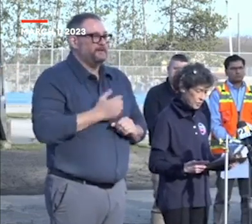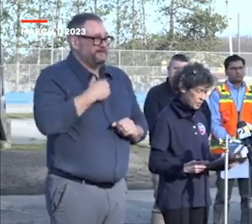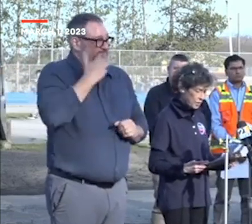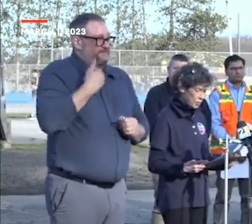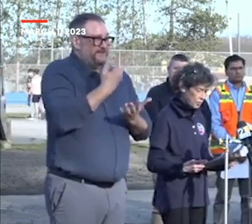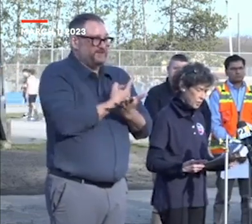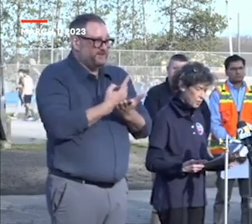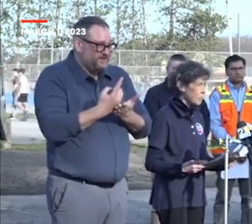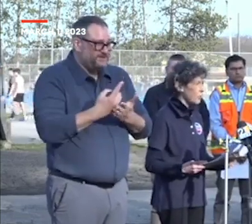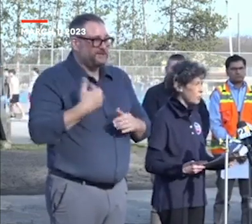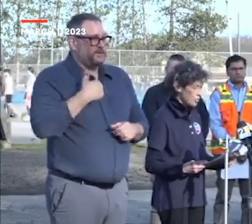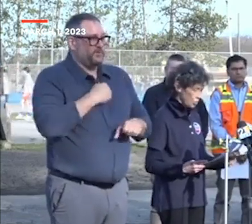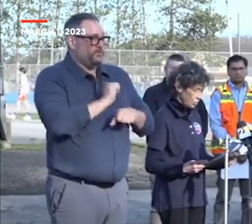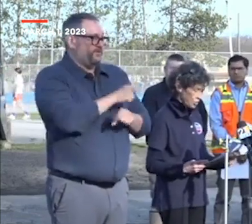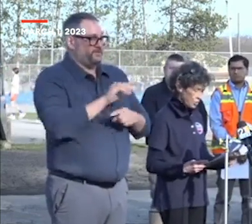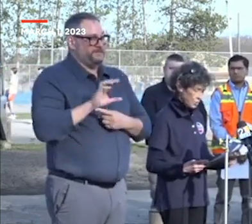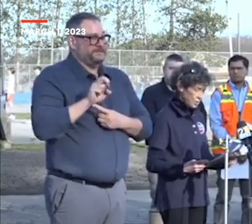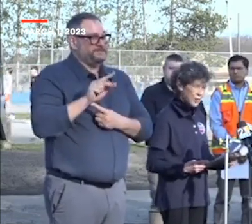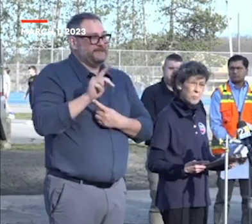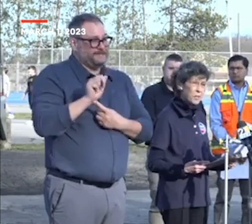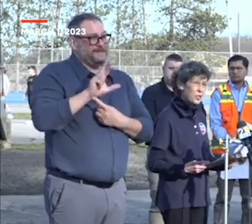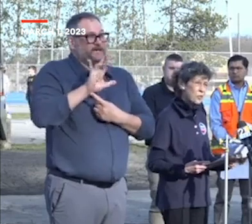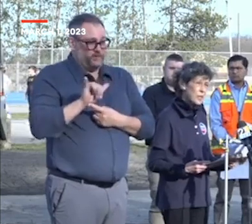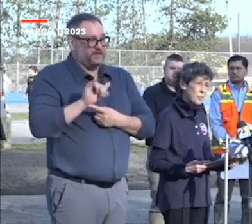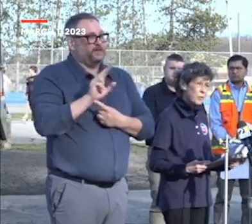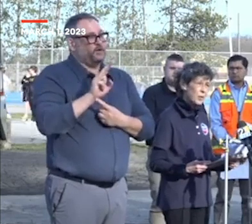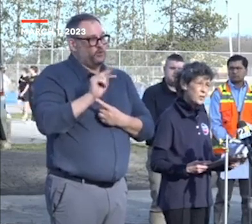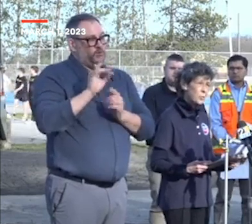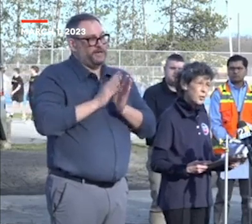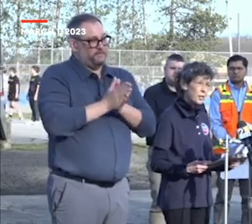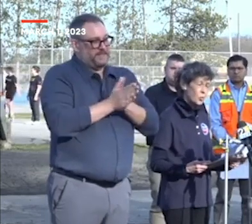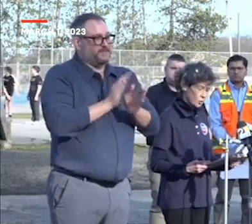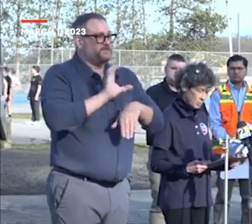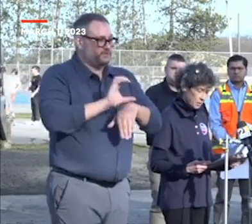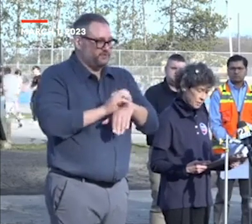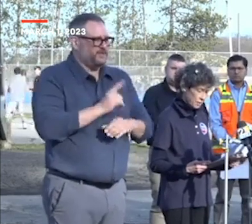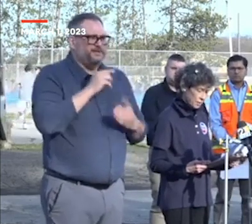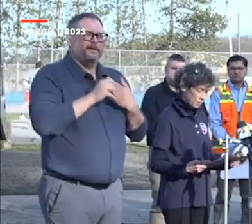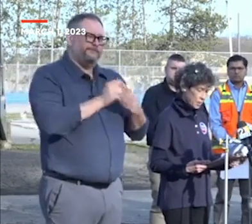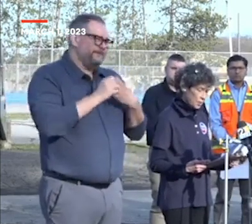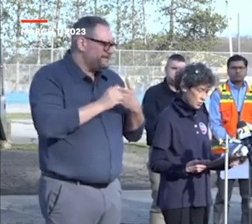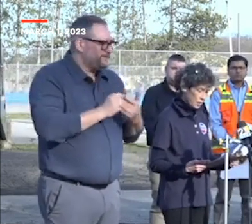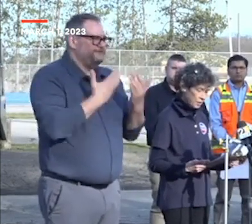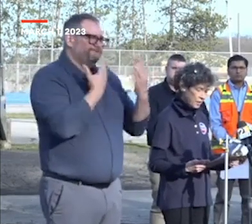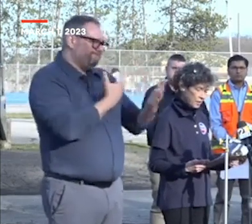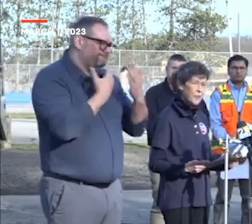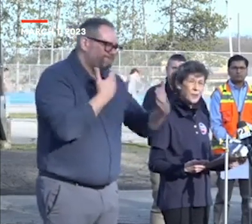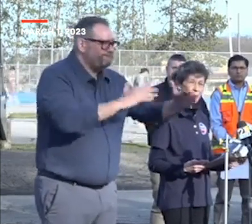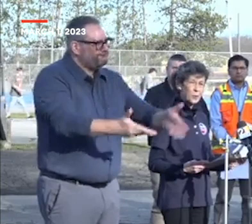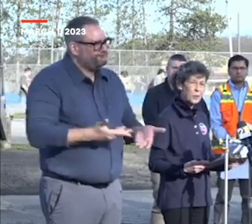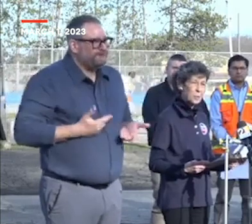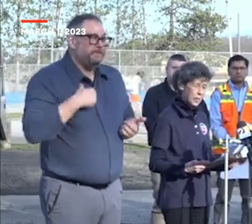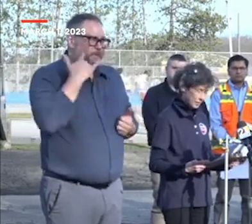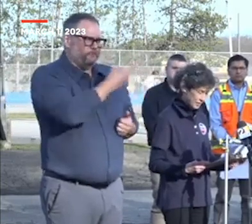of Centenary United Methodist Church, and they've been extremely flexible and welcoming, but I know they'd like to have